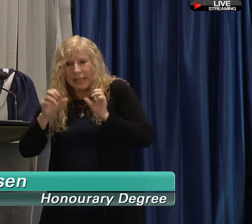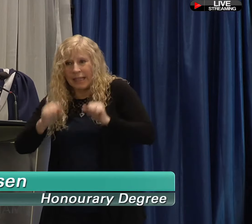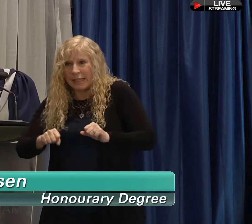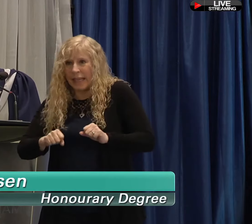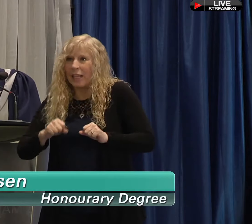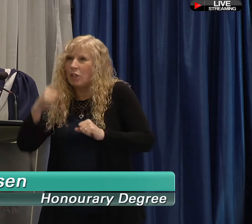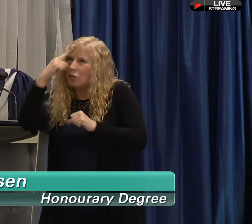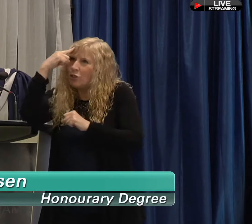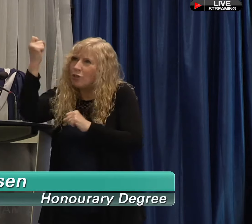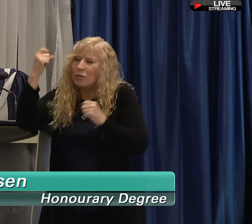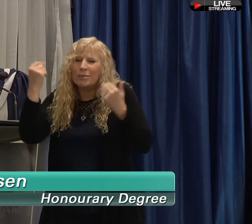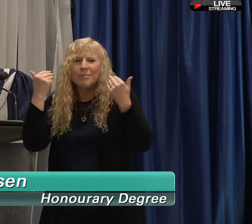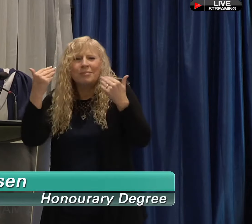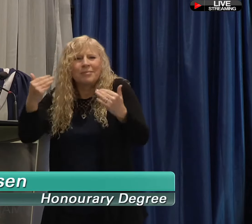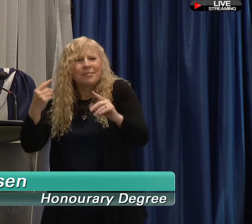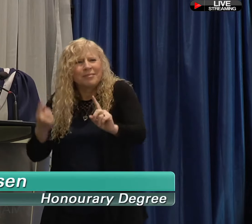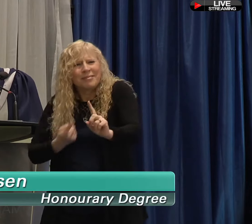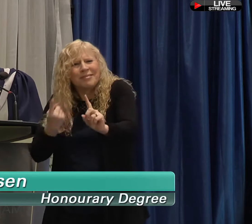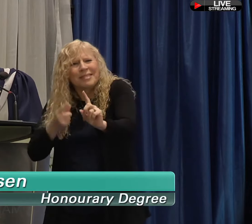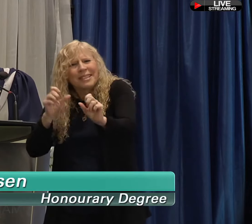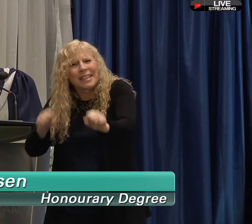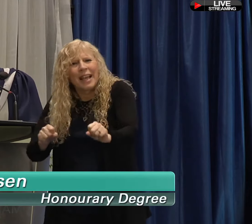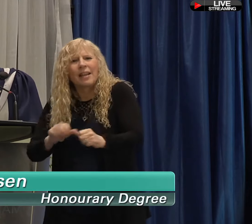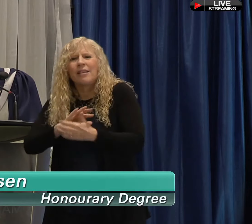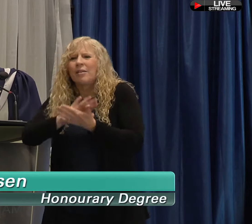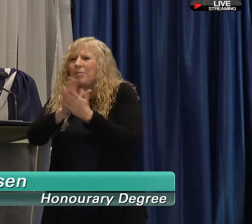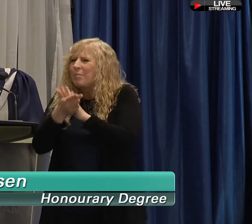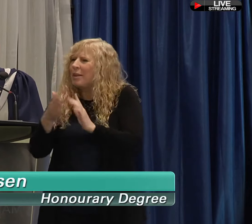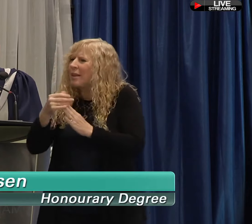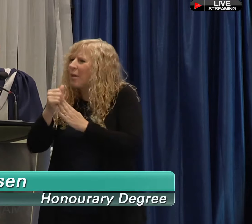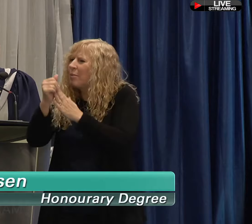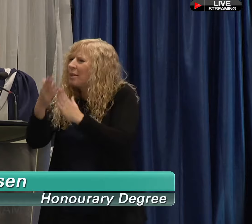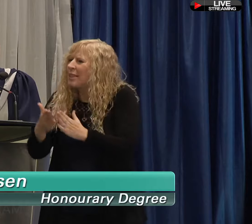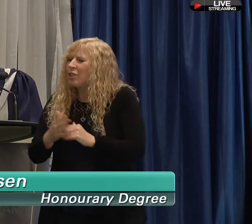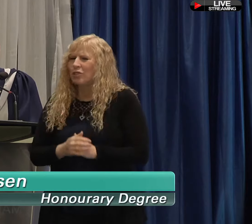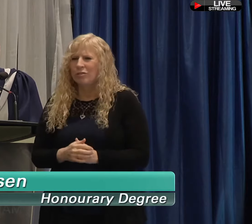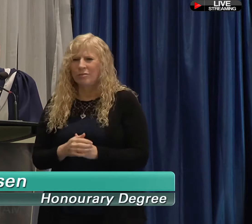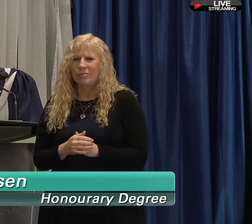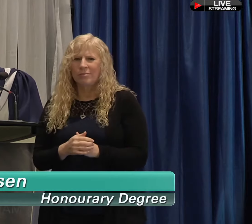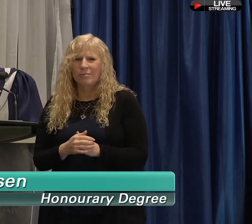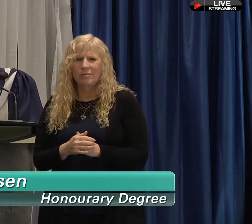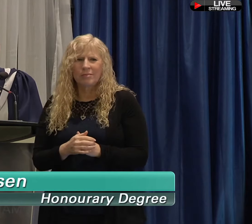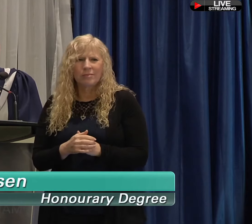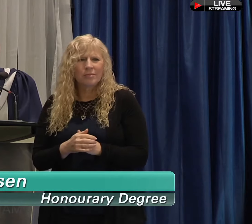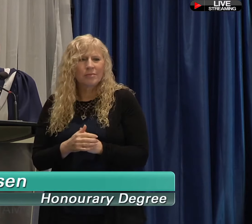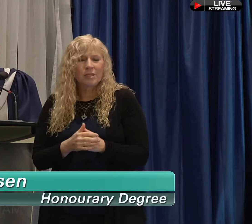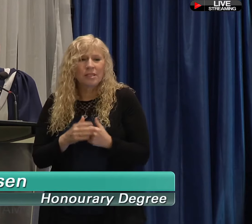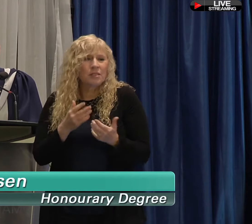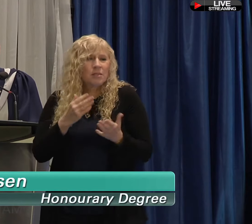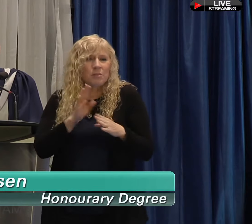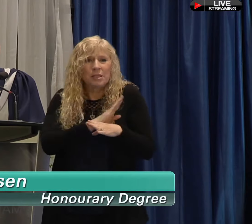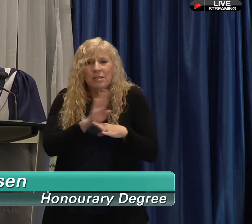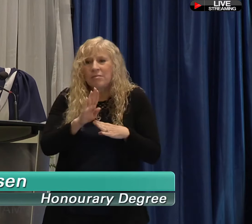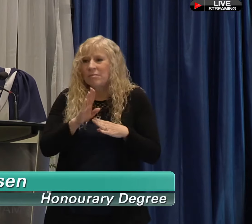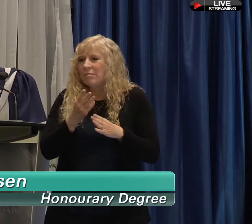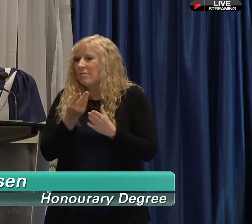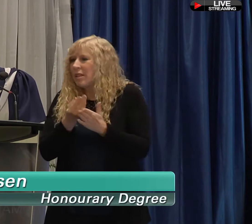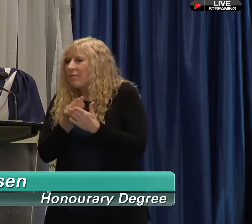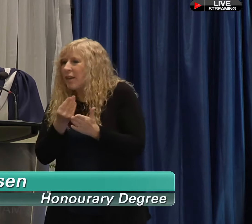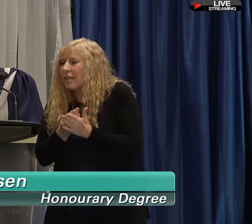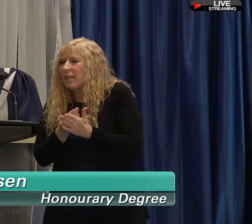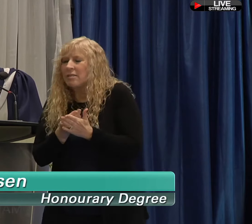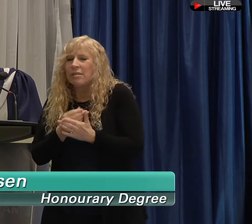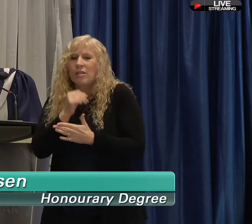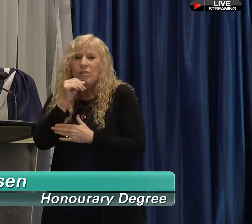be leaders, whether it be in industry, in finance, the